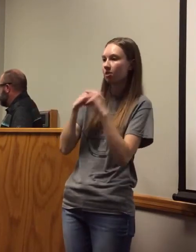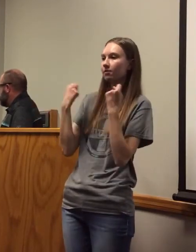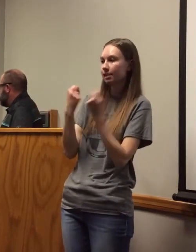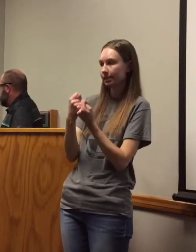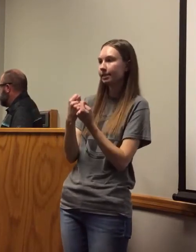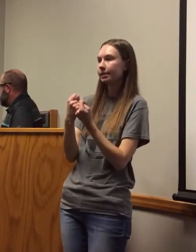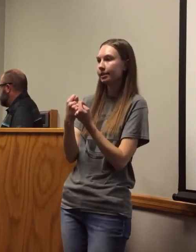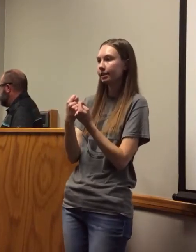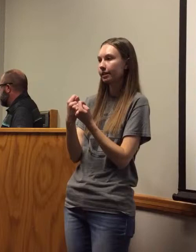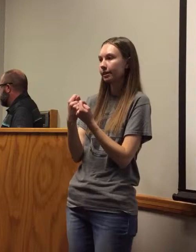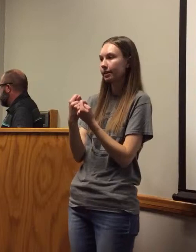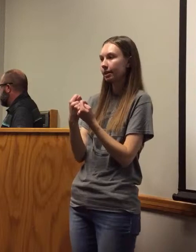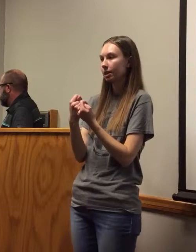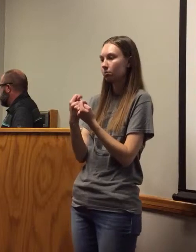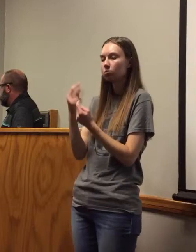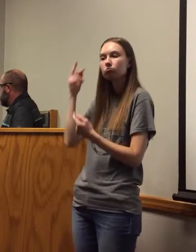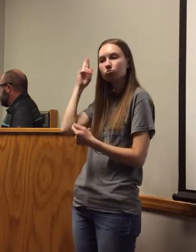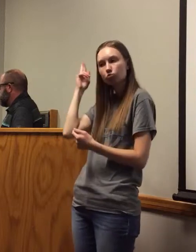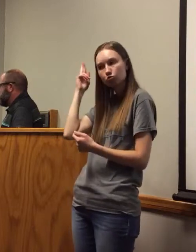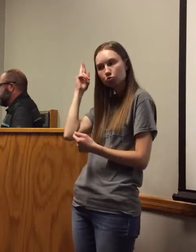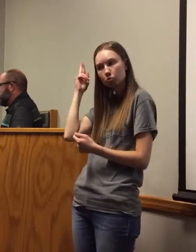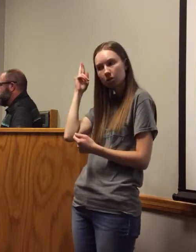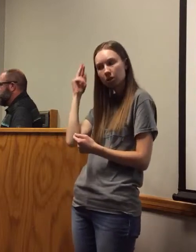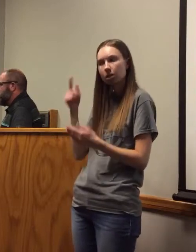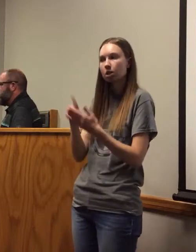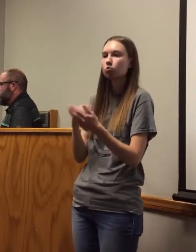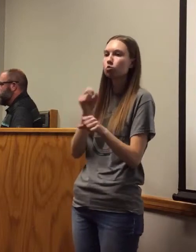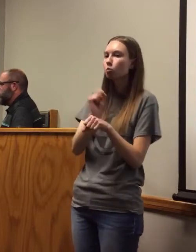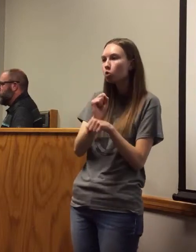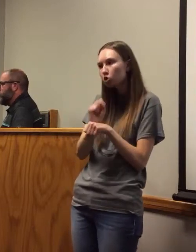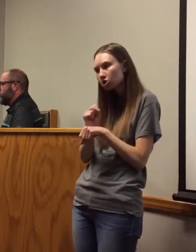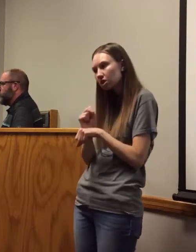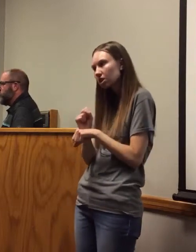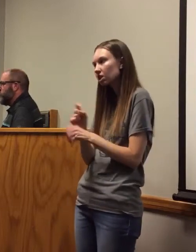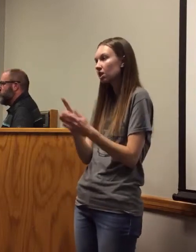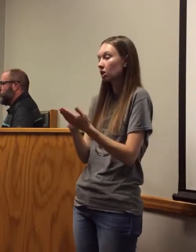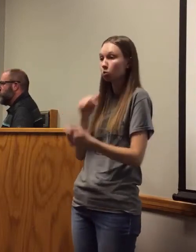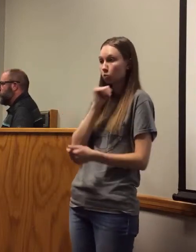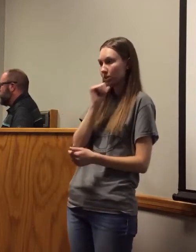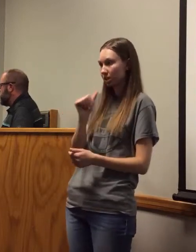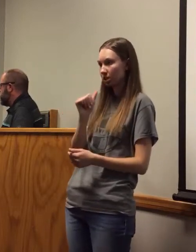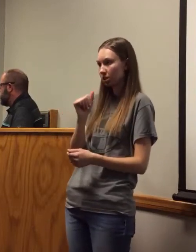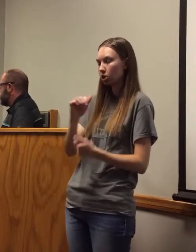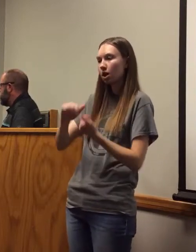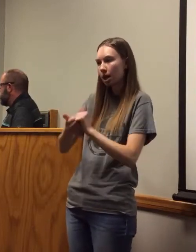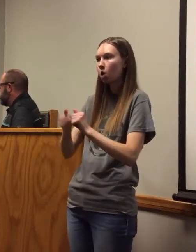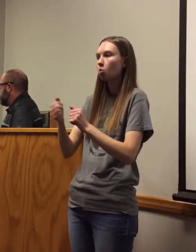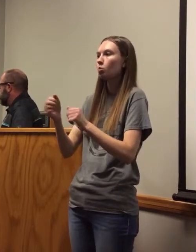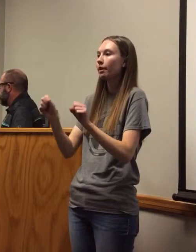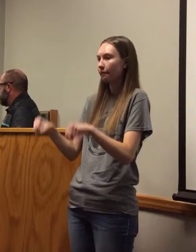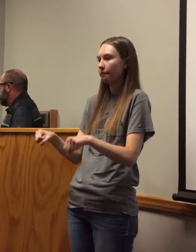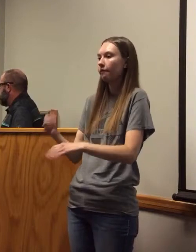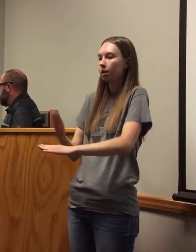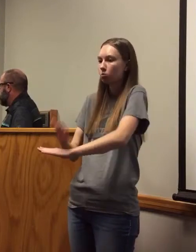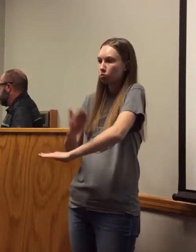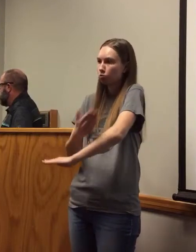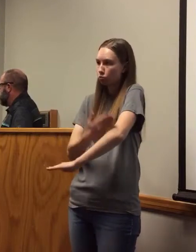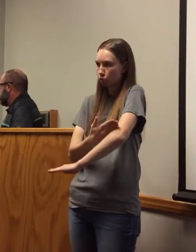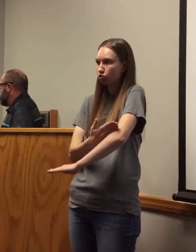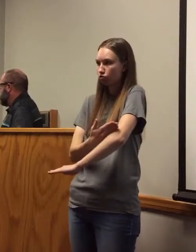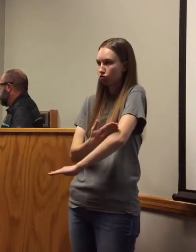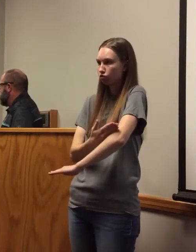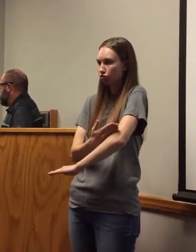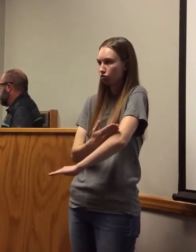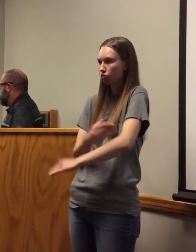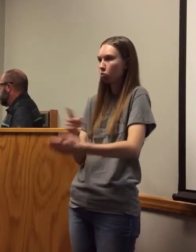what's working, what's not working, and how we can improve the services that we're providing for our students. And again, that's at no cost to